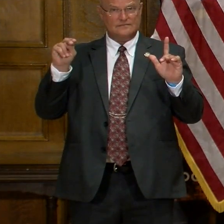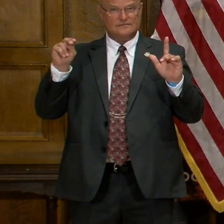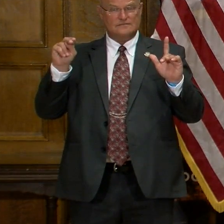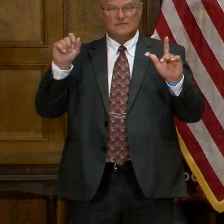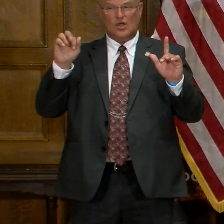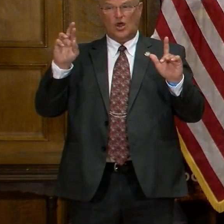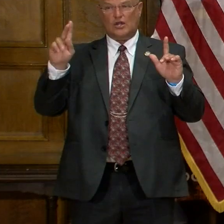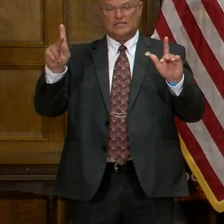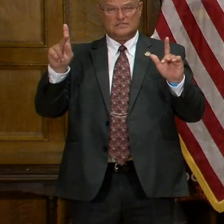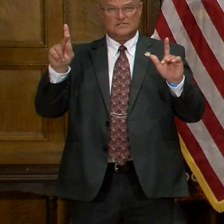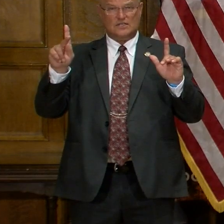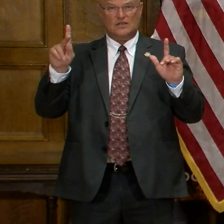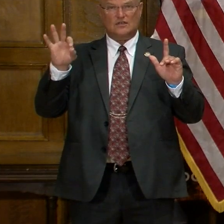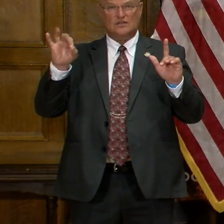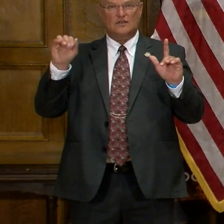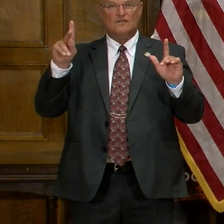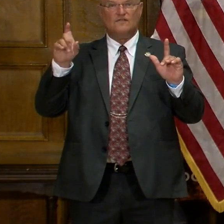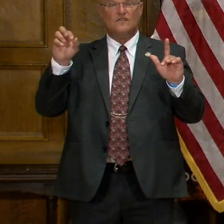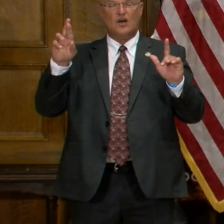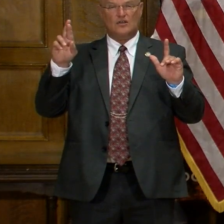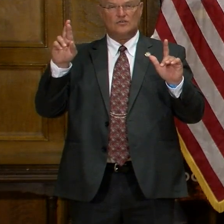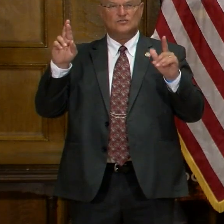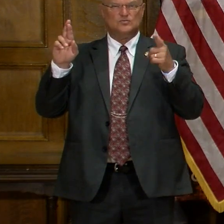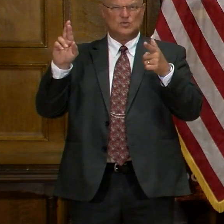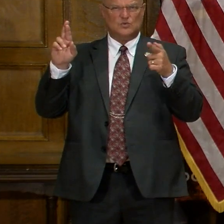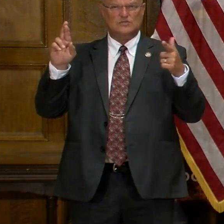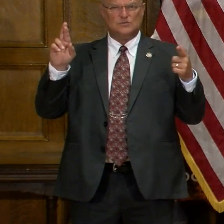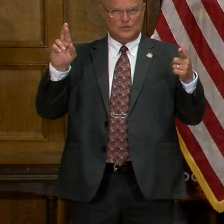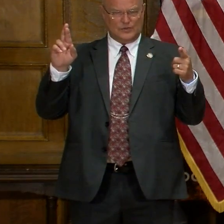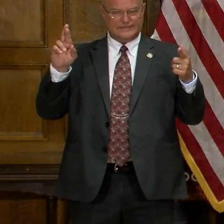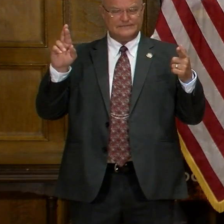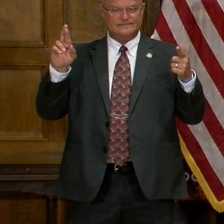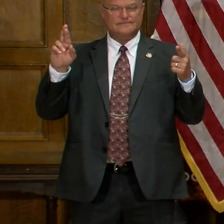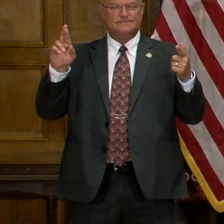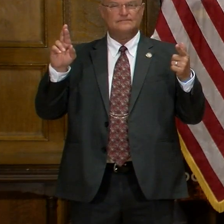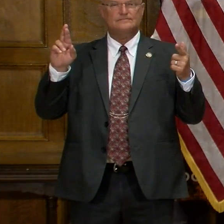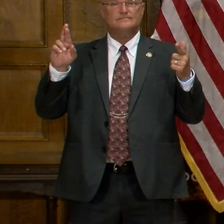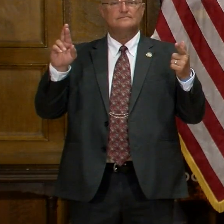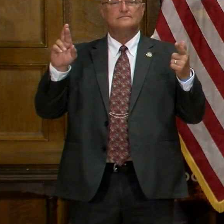you had Arkansas and Faulkner County each with 21.